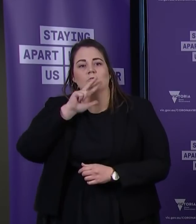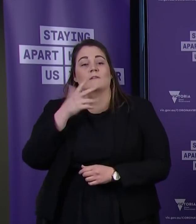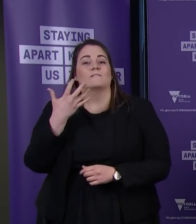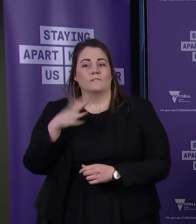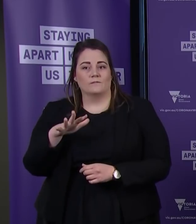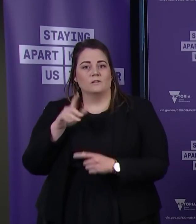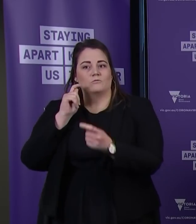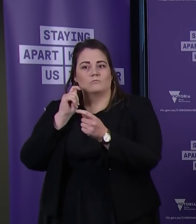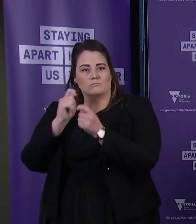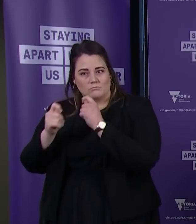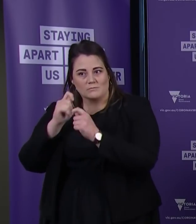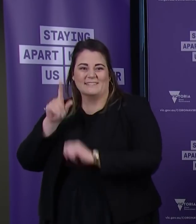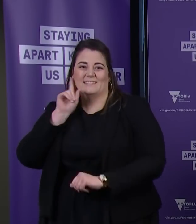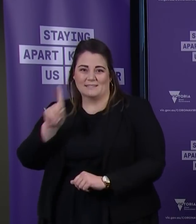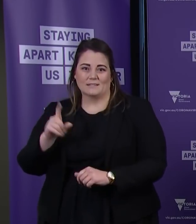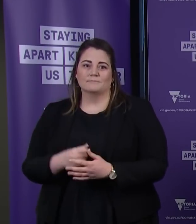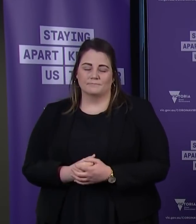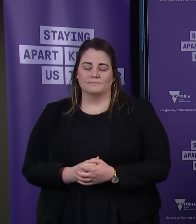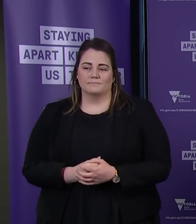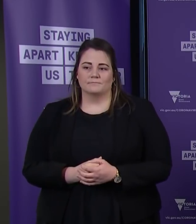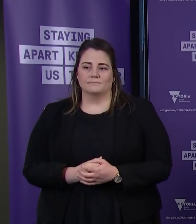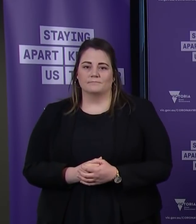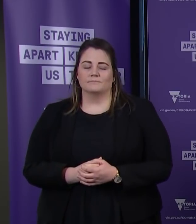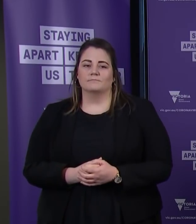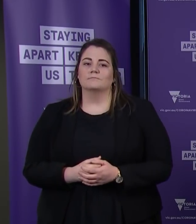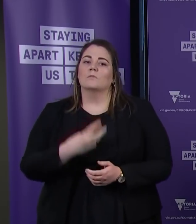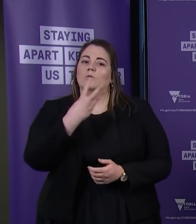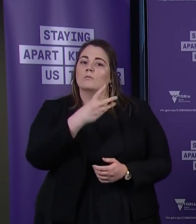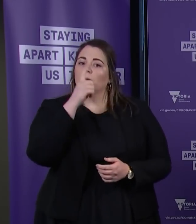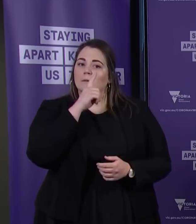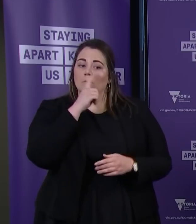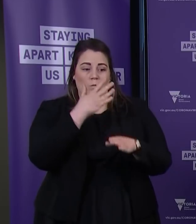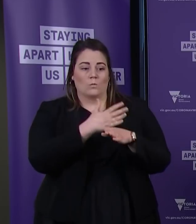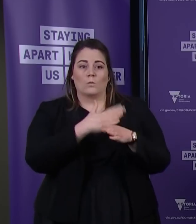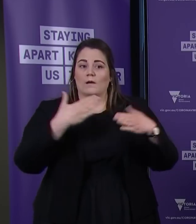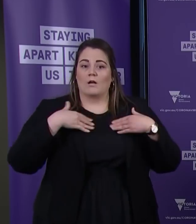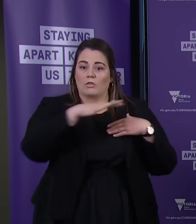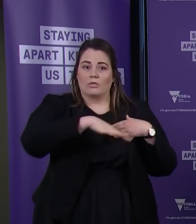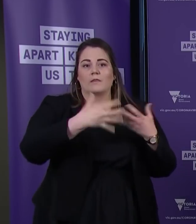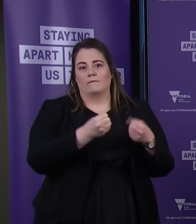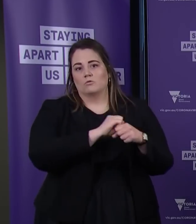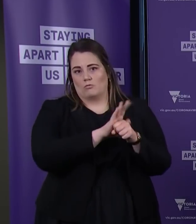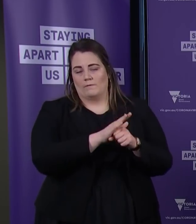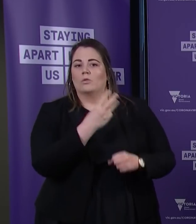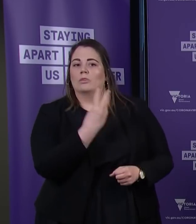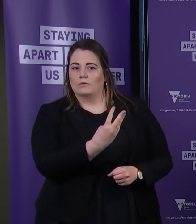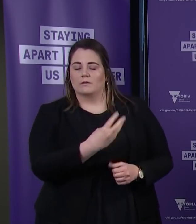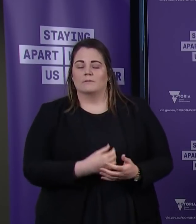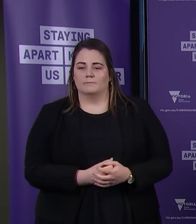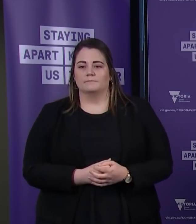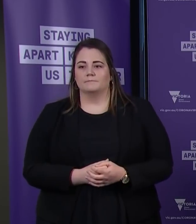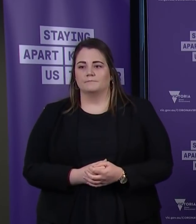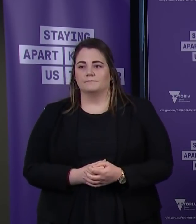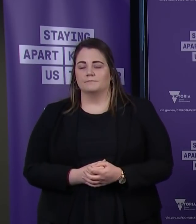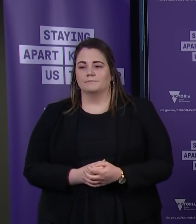19,850. There are 3 healthcare workers who are currently active cases. And I should take this